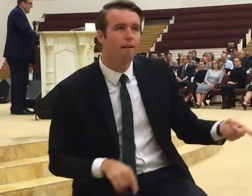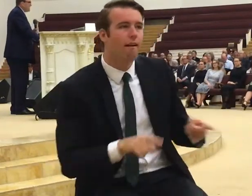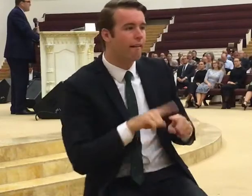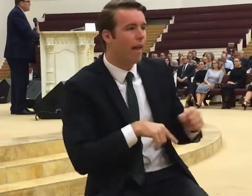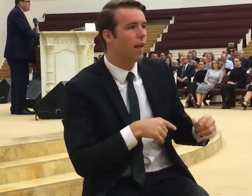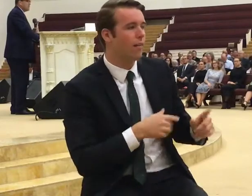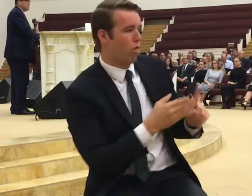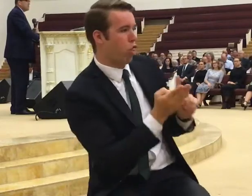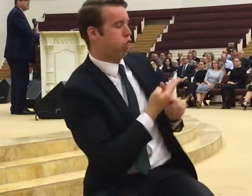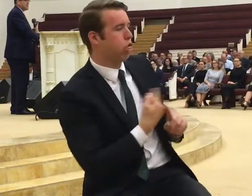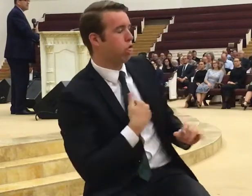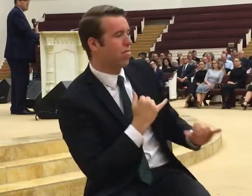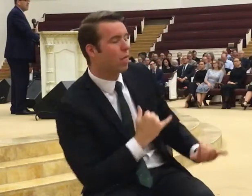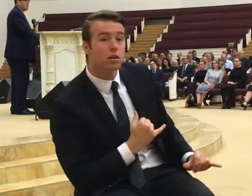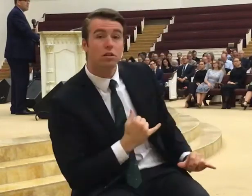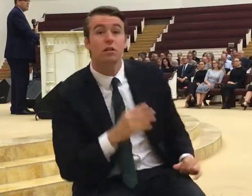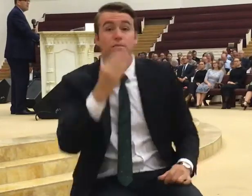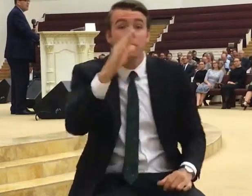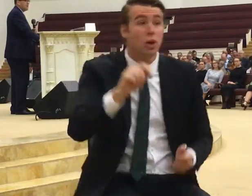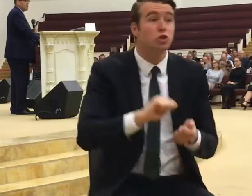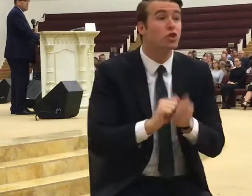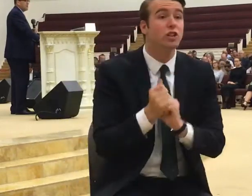I'll tell you how you change the world. You want to change the world?